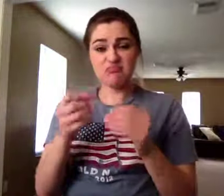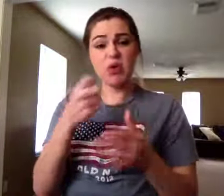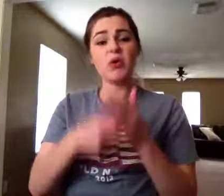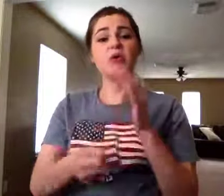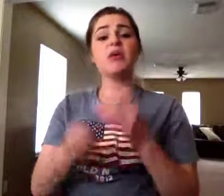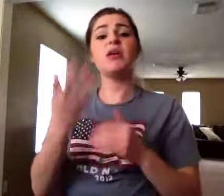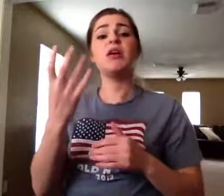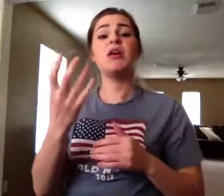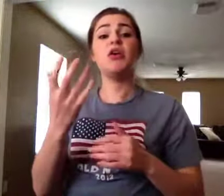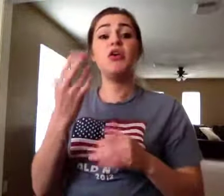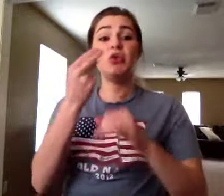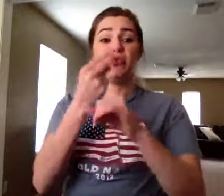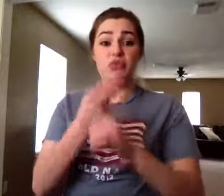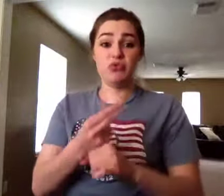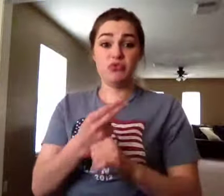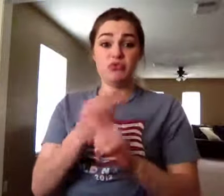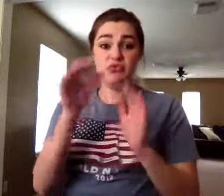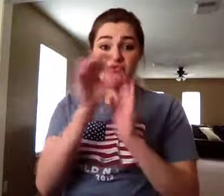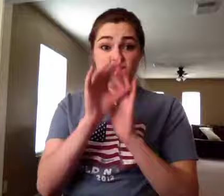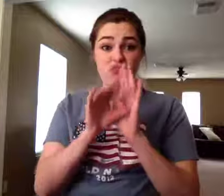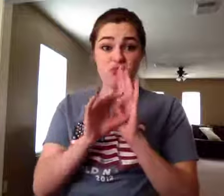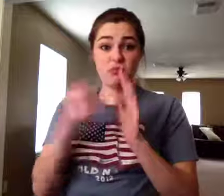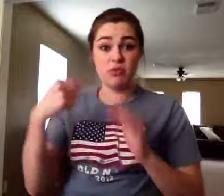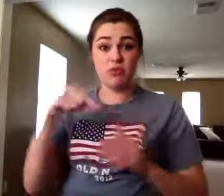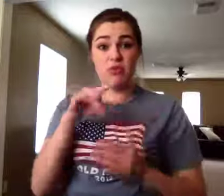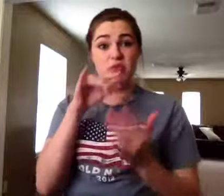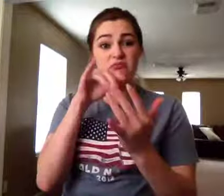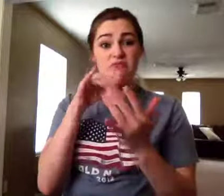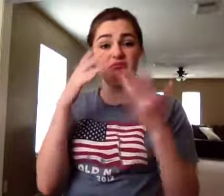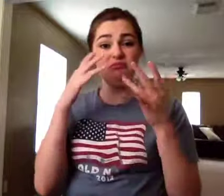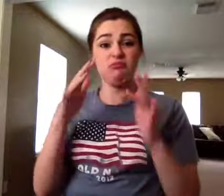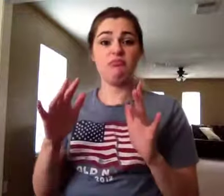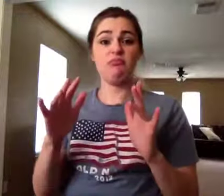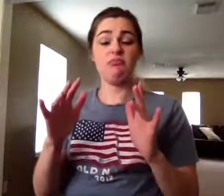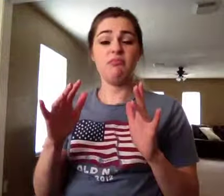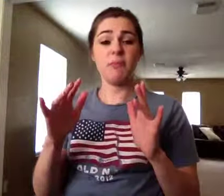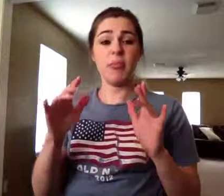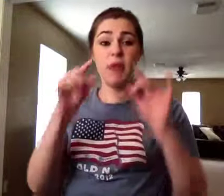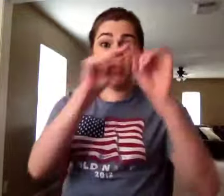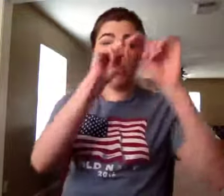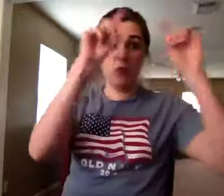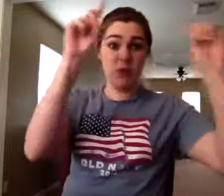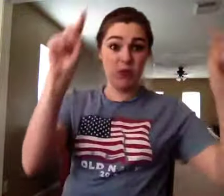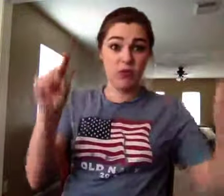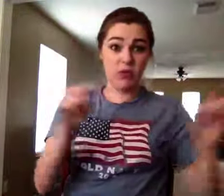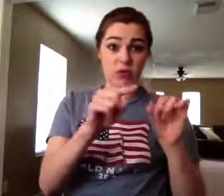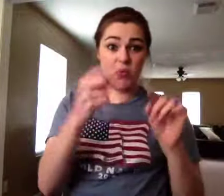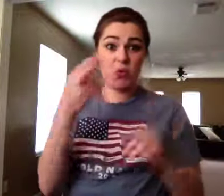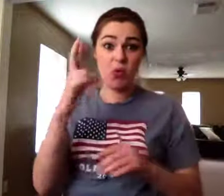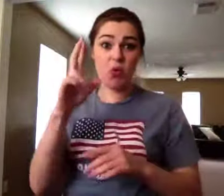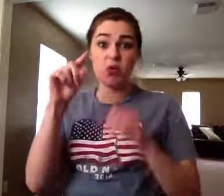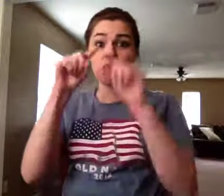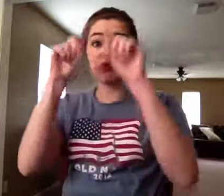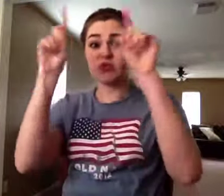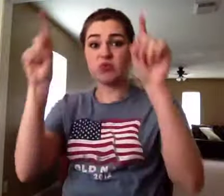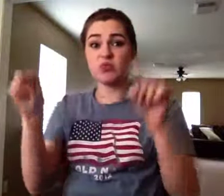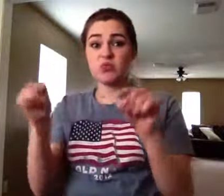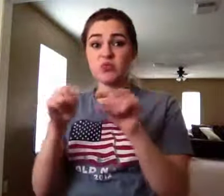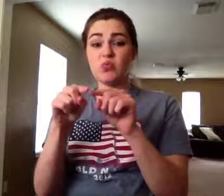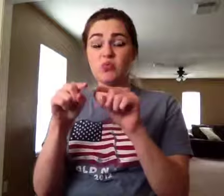lot already, which is the one to find the area of a rectangle or a square. We'll also be using the new formula that